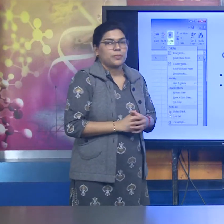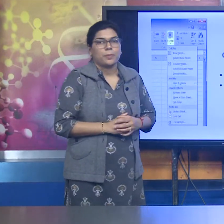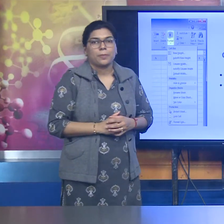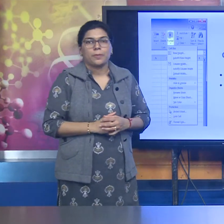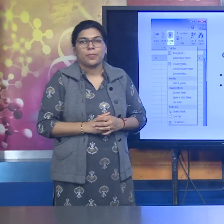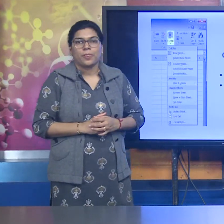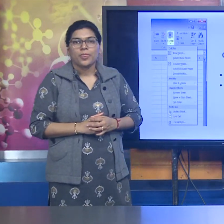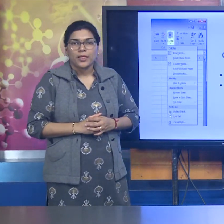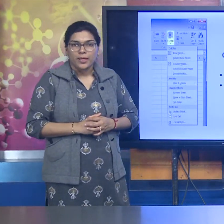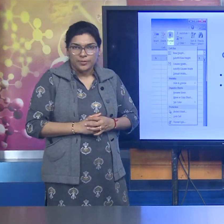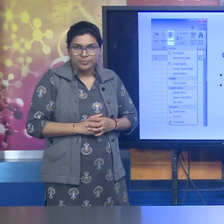rows.